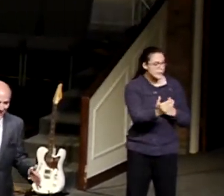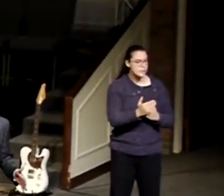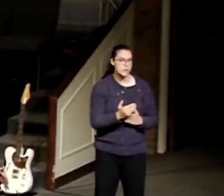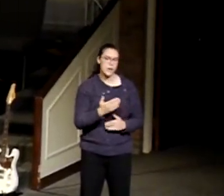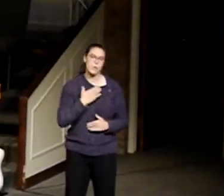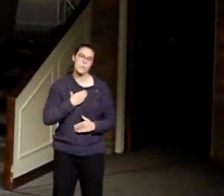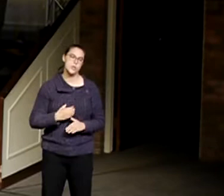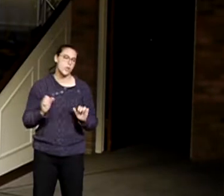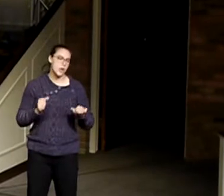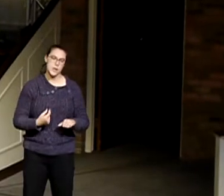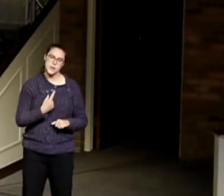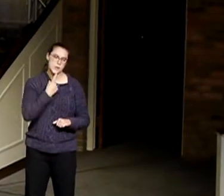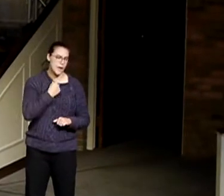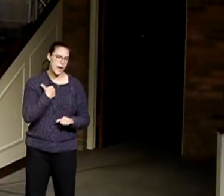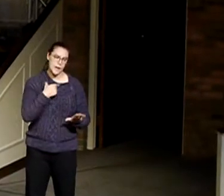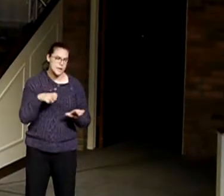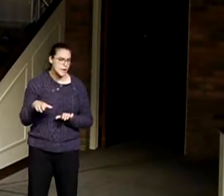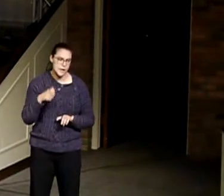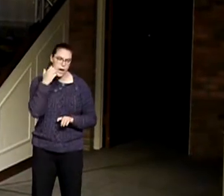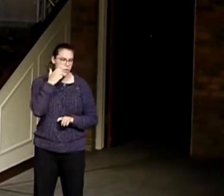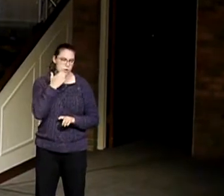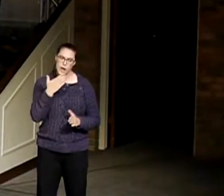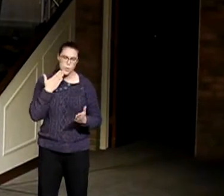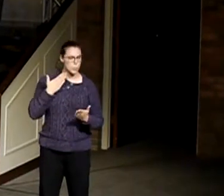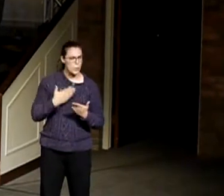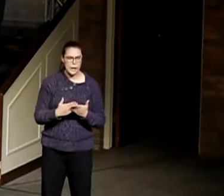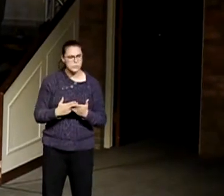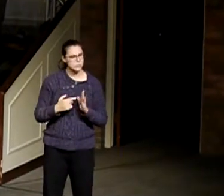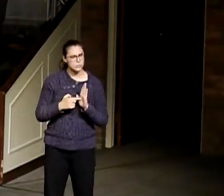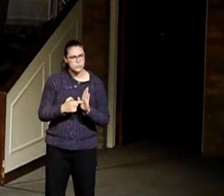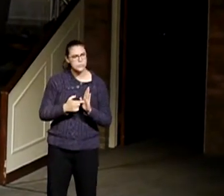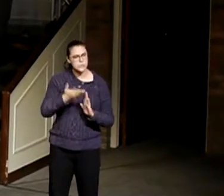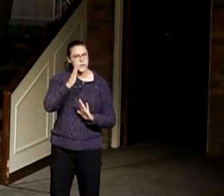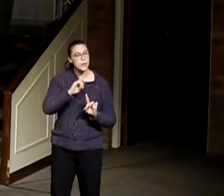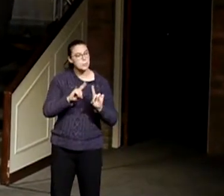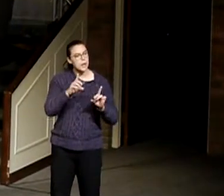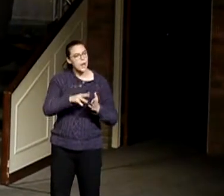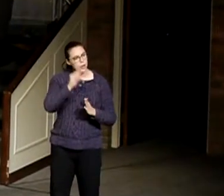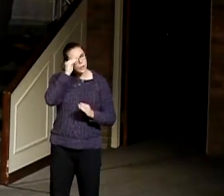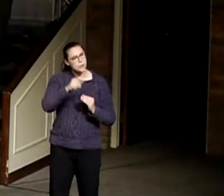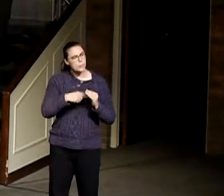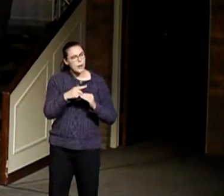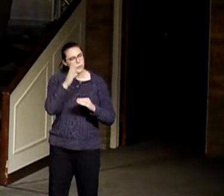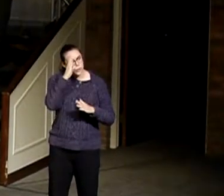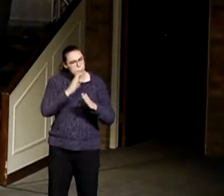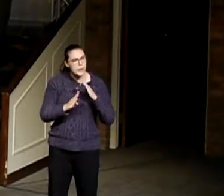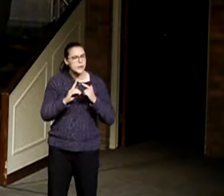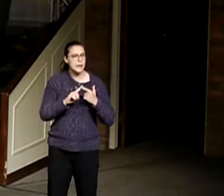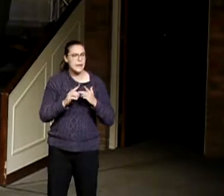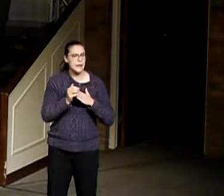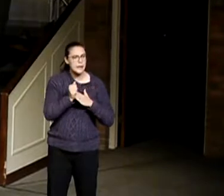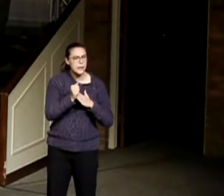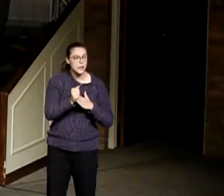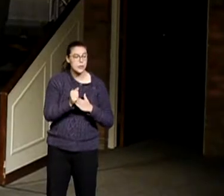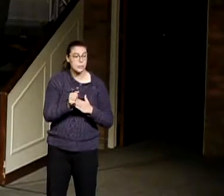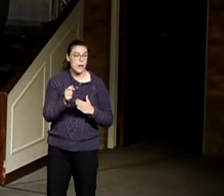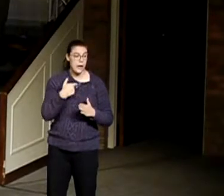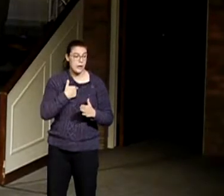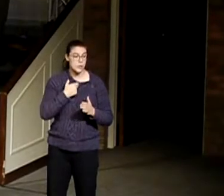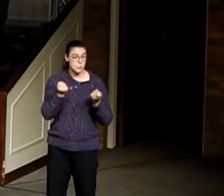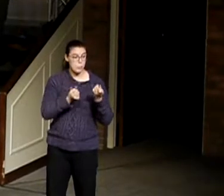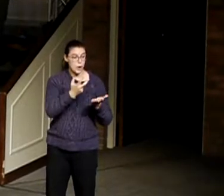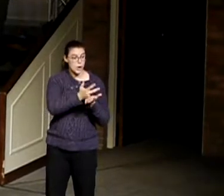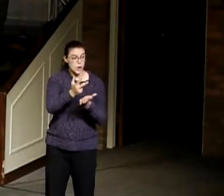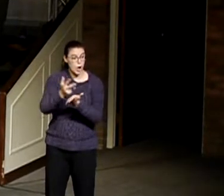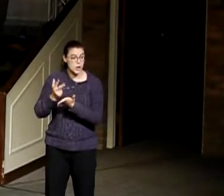as well. I didn't, but I learned more about humility and leadership, parking cars, than I have as president